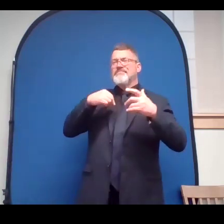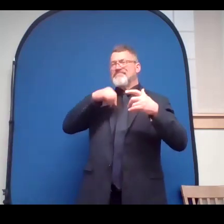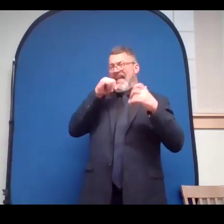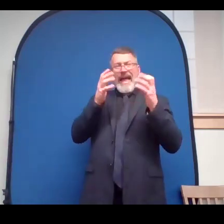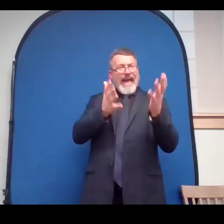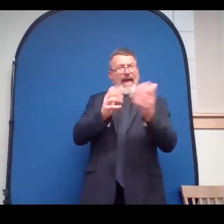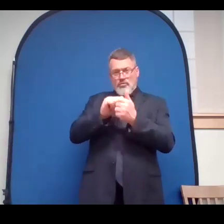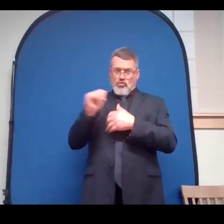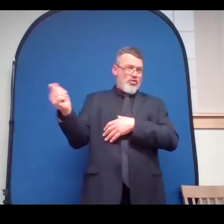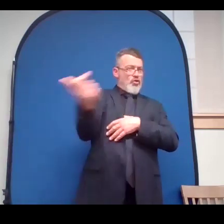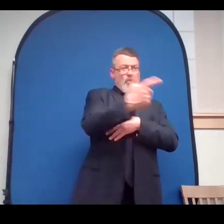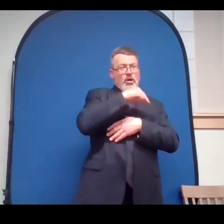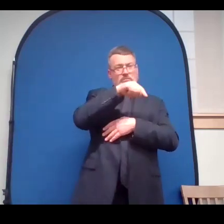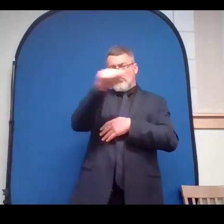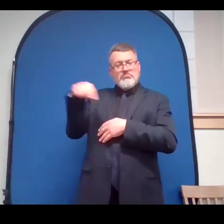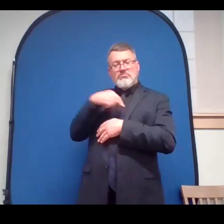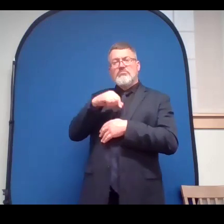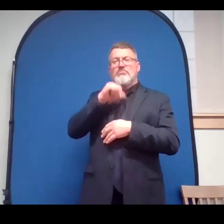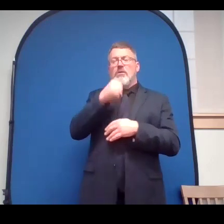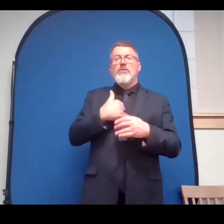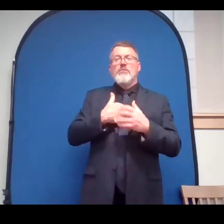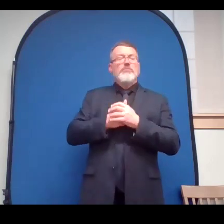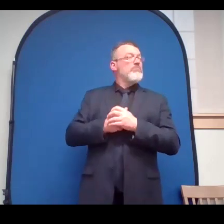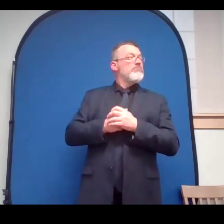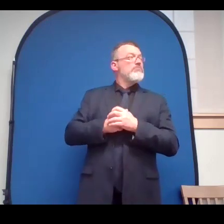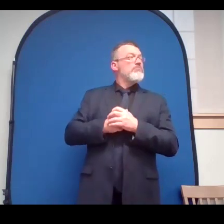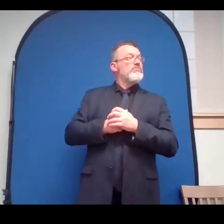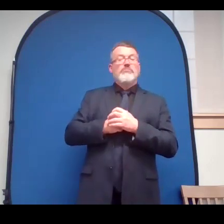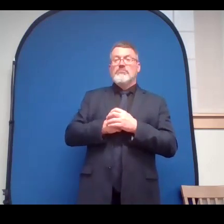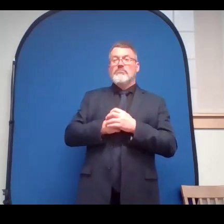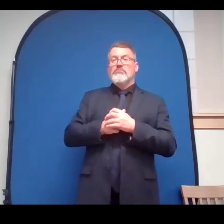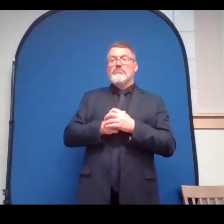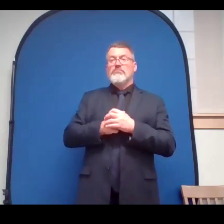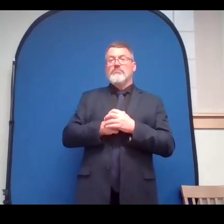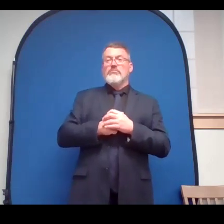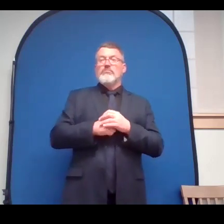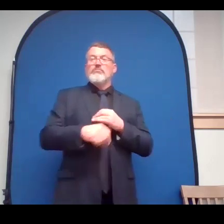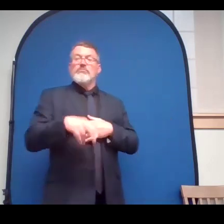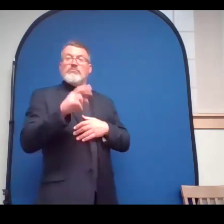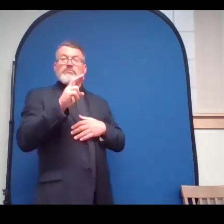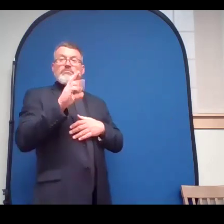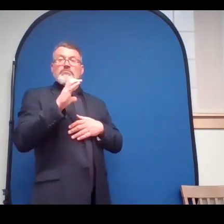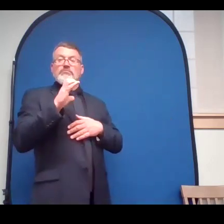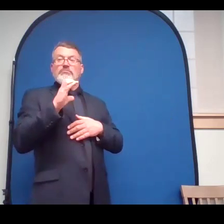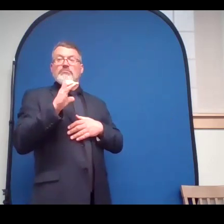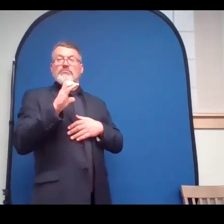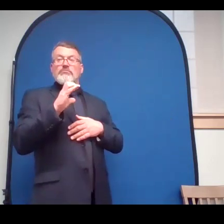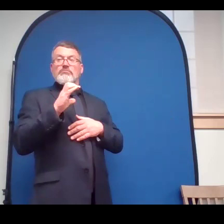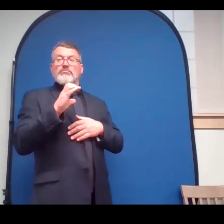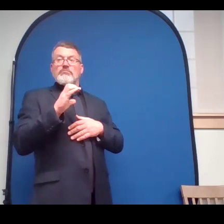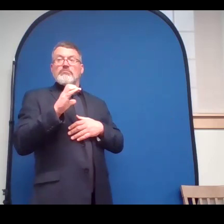other duties at the time. Okay. Now, he was a hand grenade